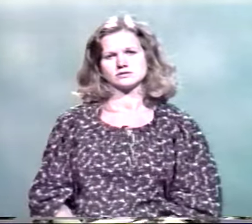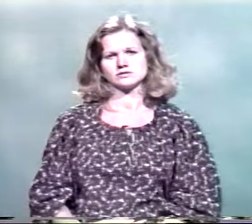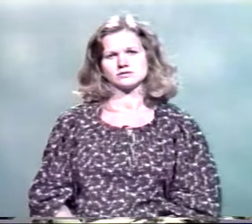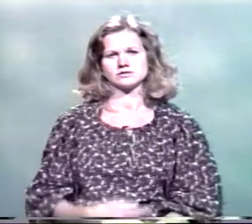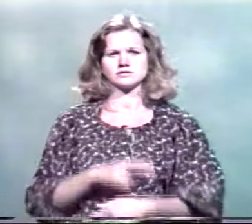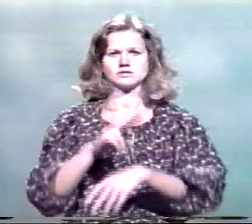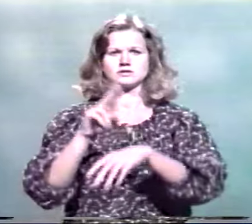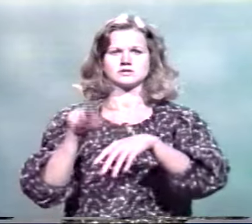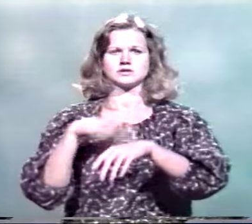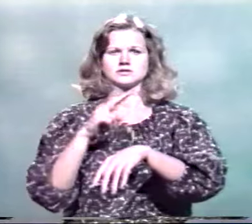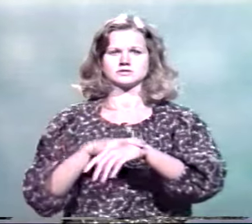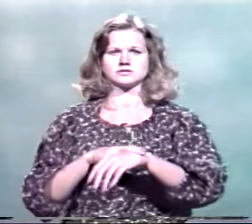National,